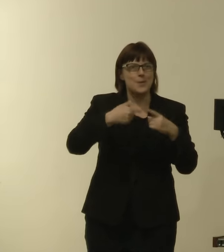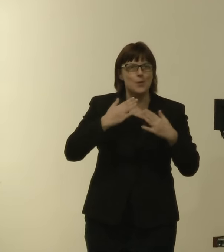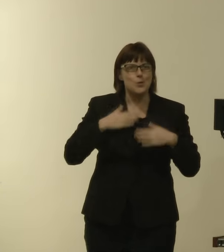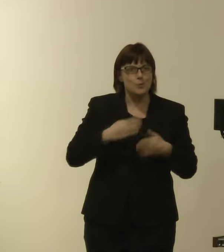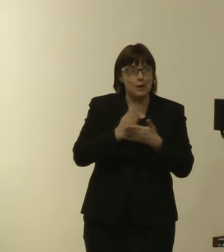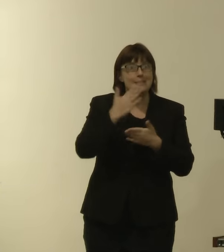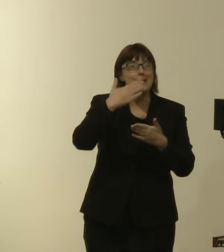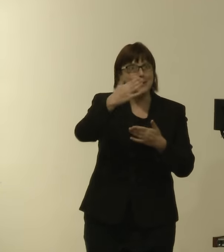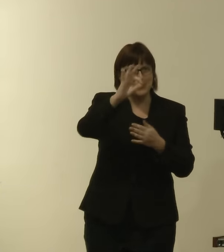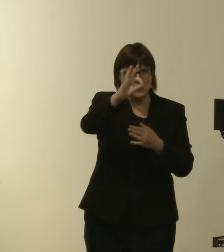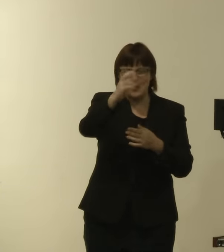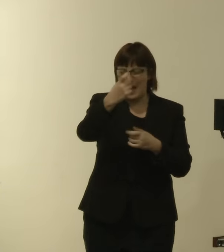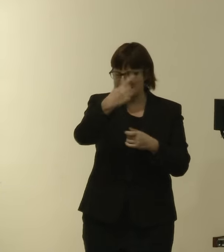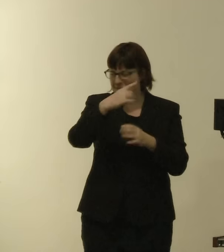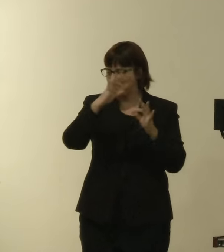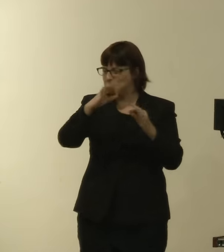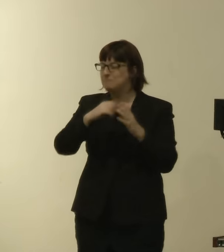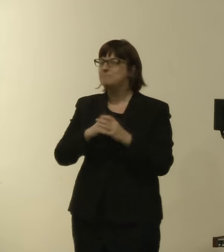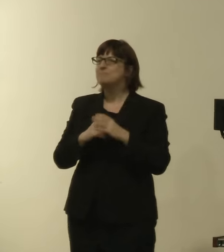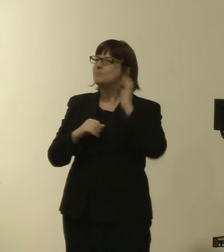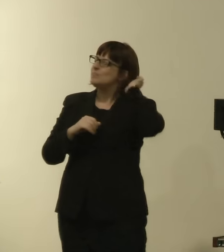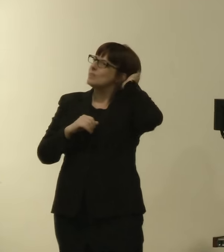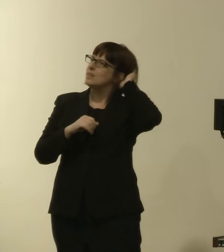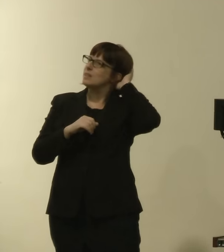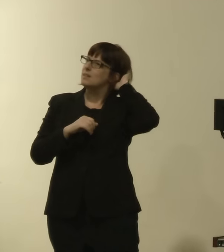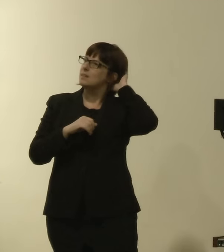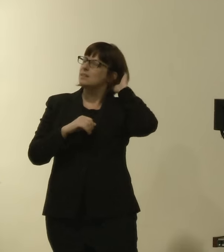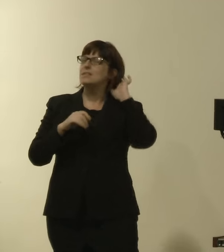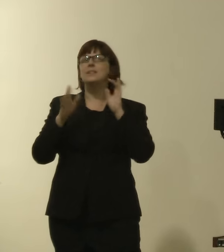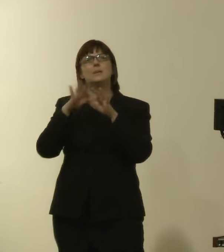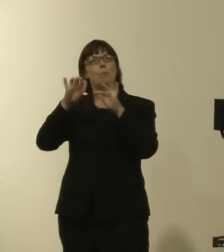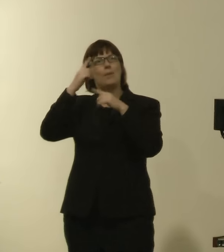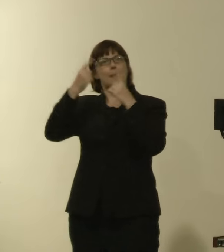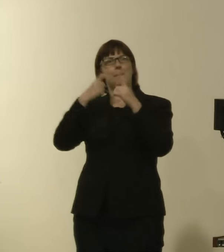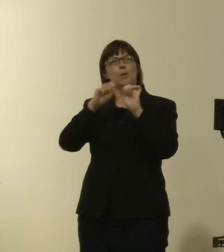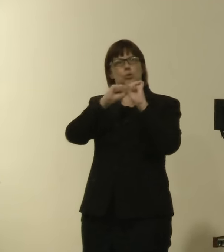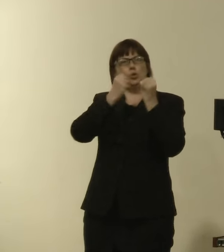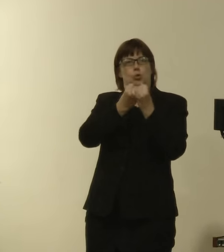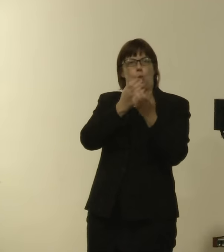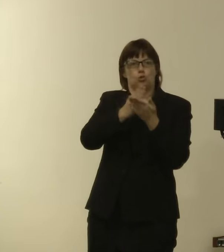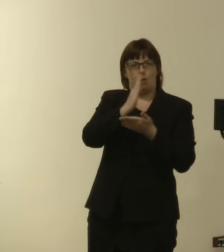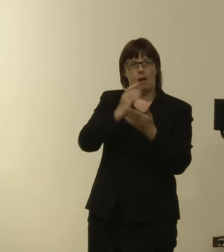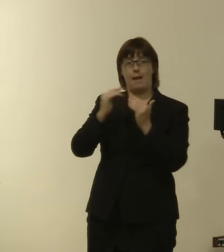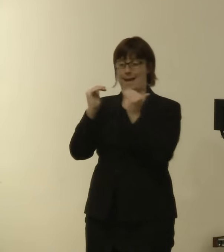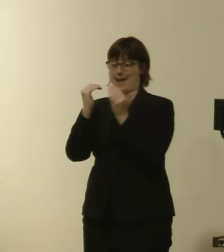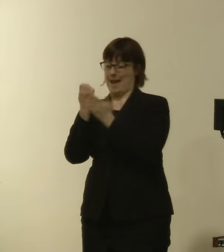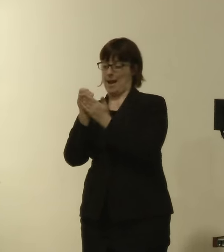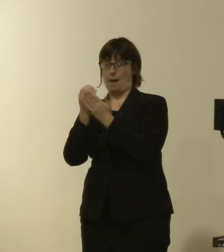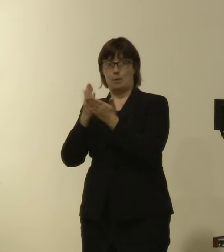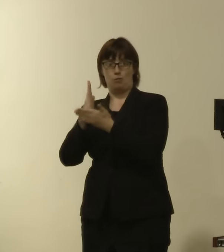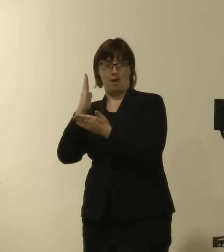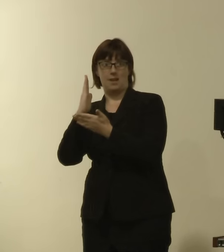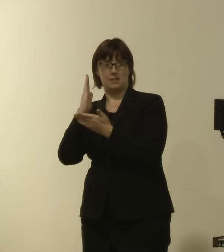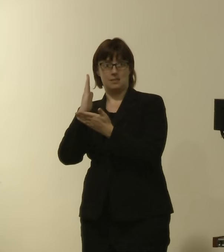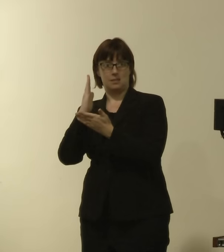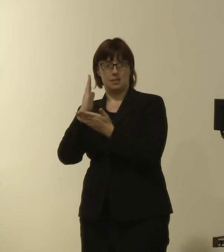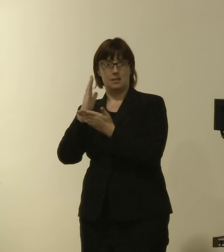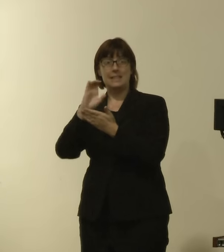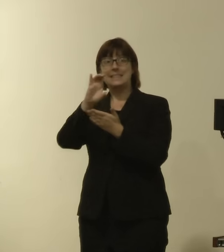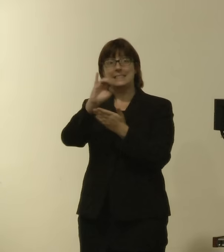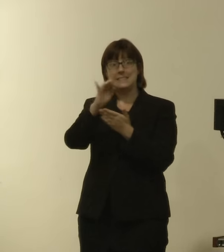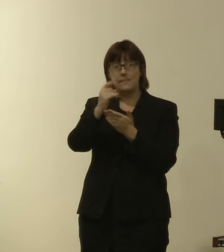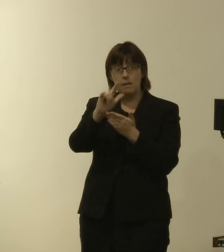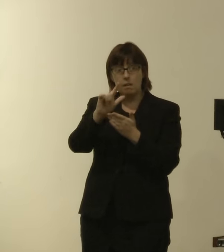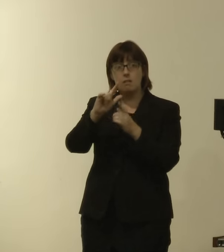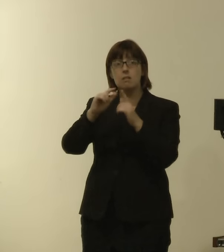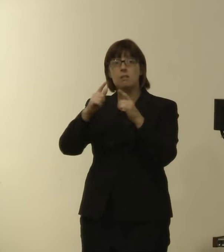and you did. We need to think hard about social and economic rights. And those are not just civil and political rights,